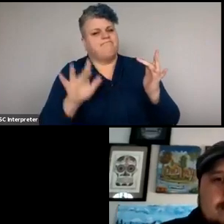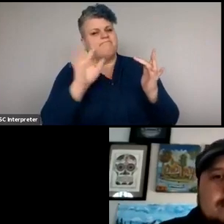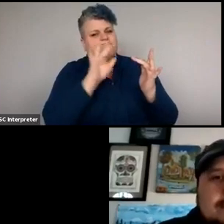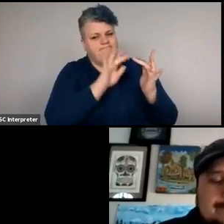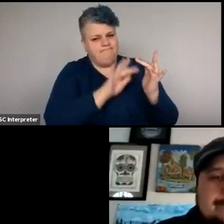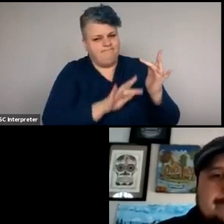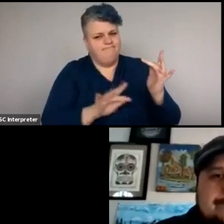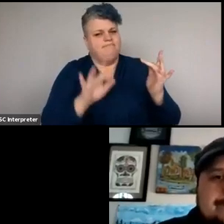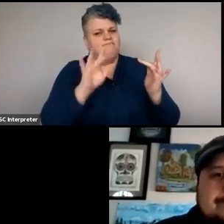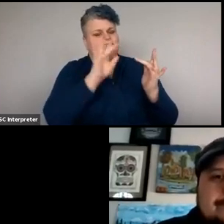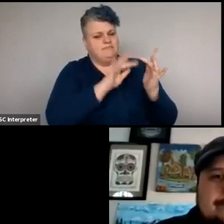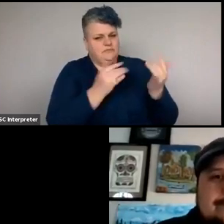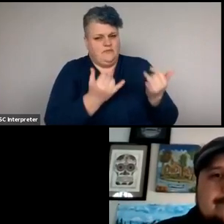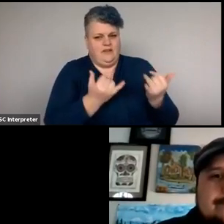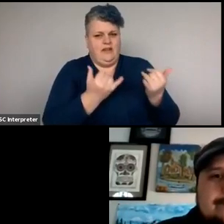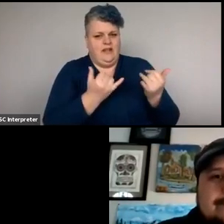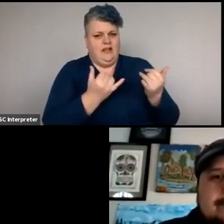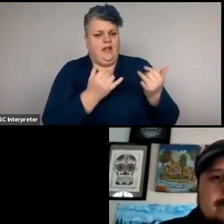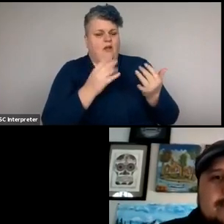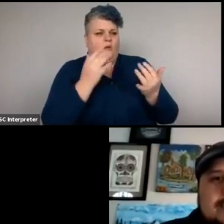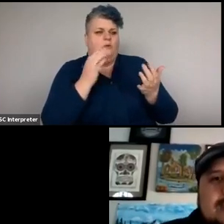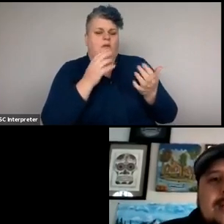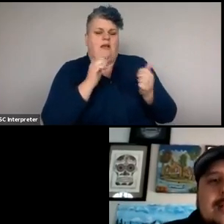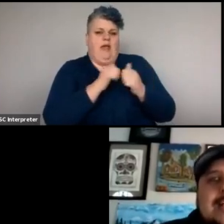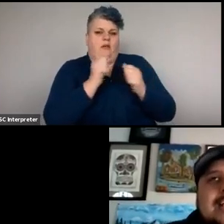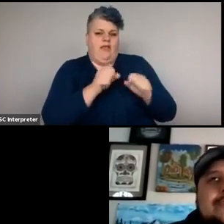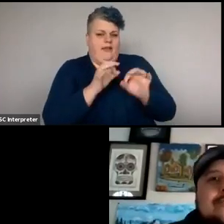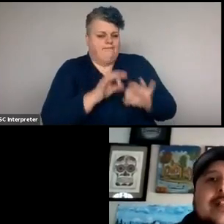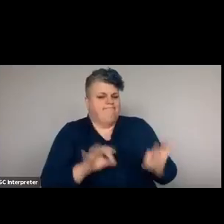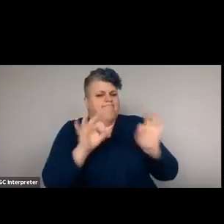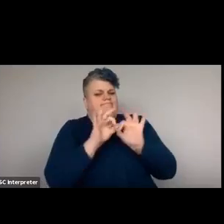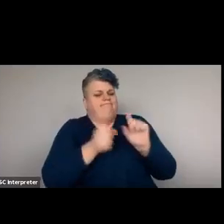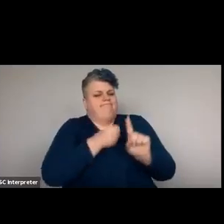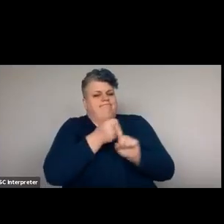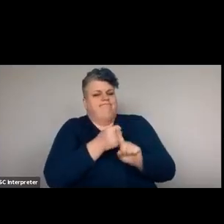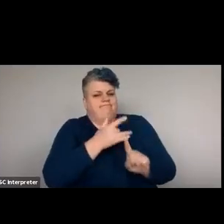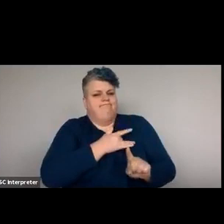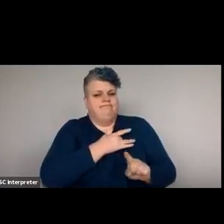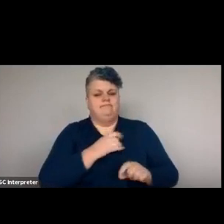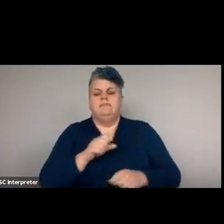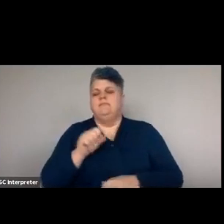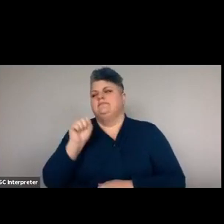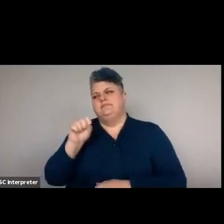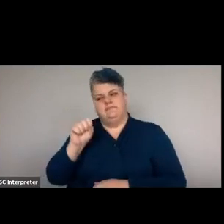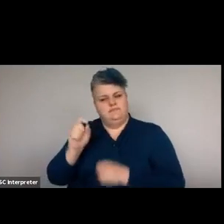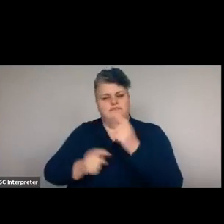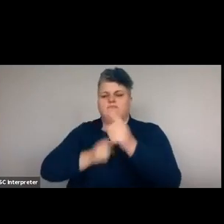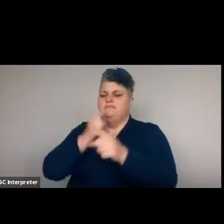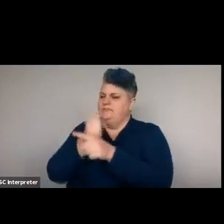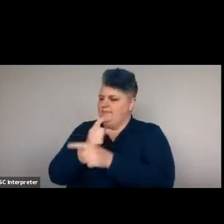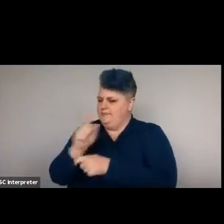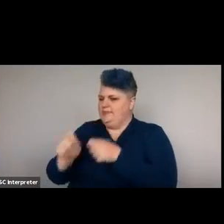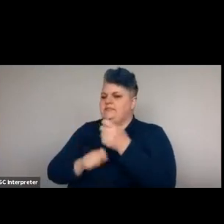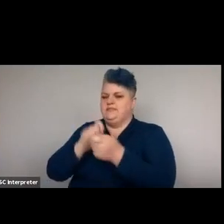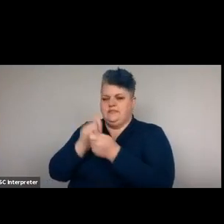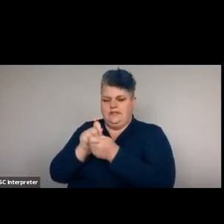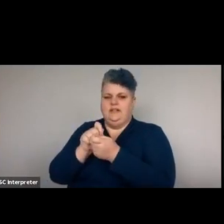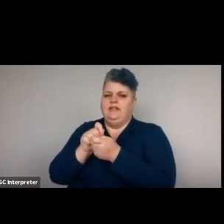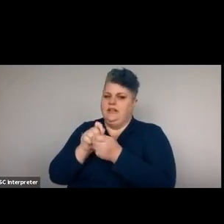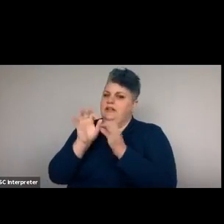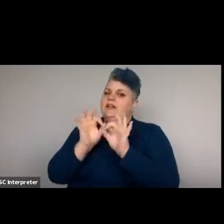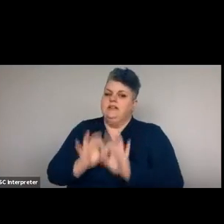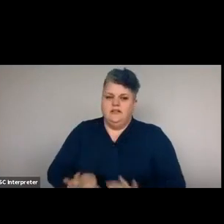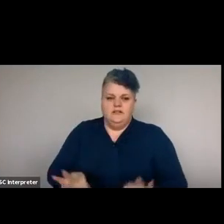reach out right now and what that means to people. Yeah, you really hit the nail on the head with that, Chris. It is so